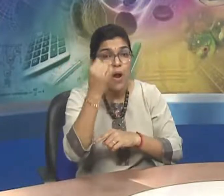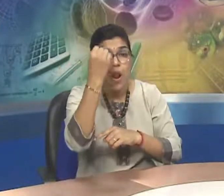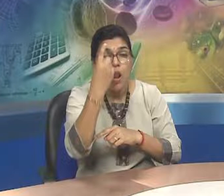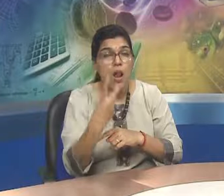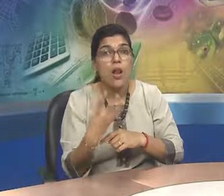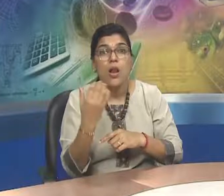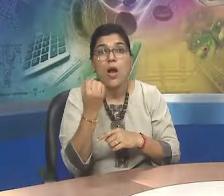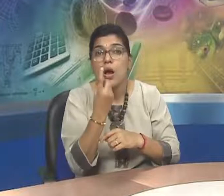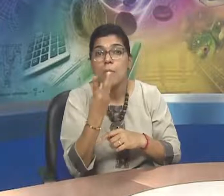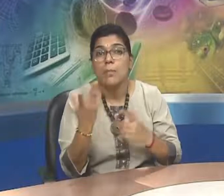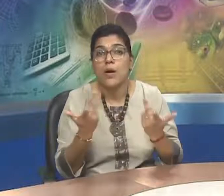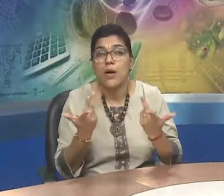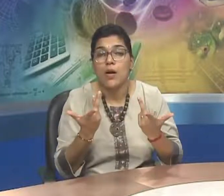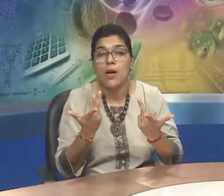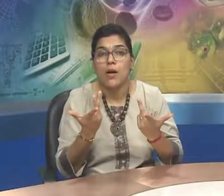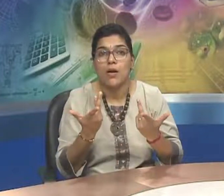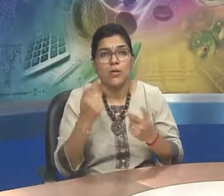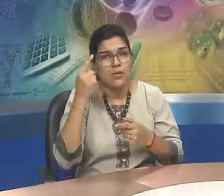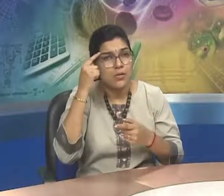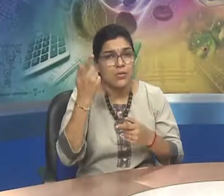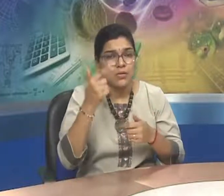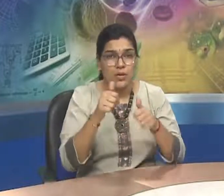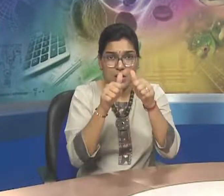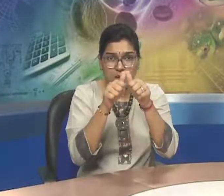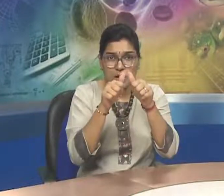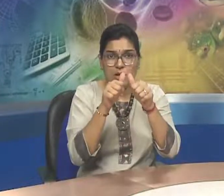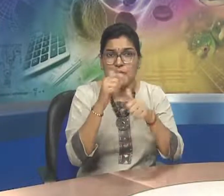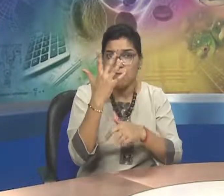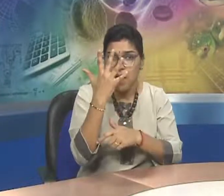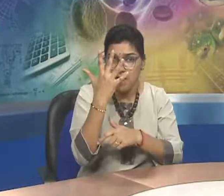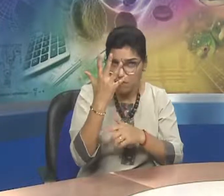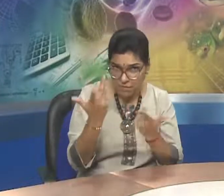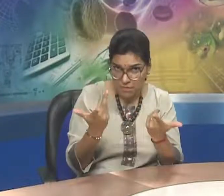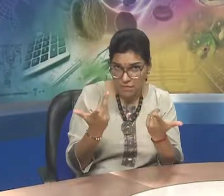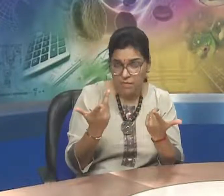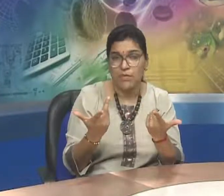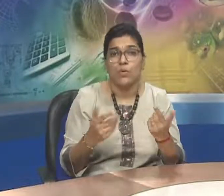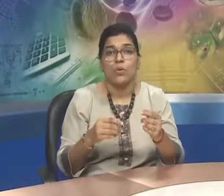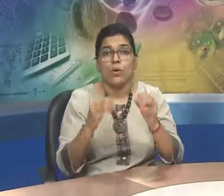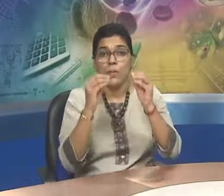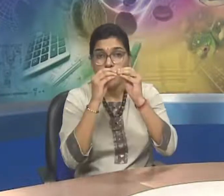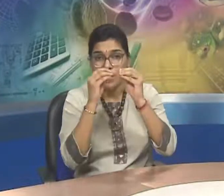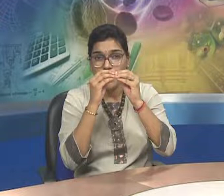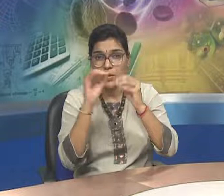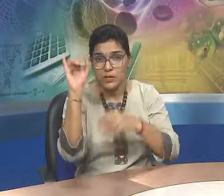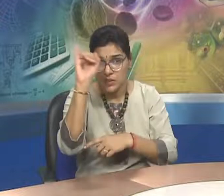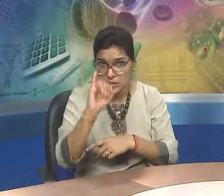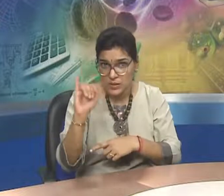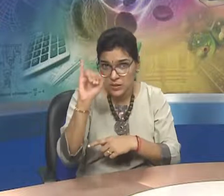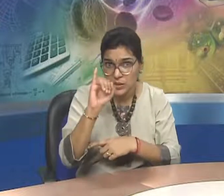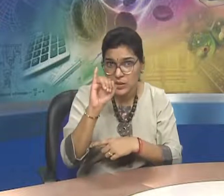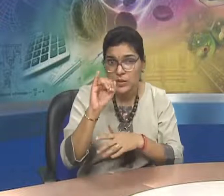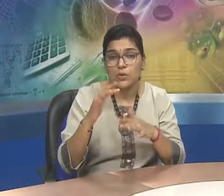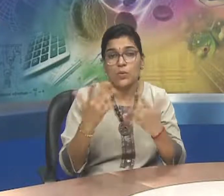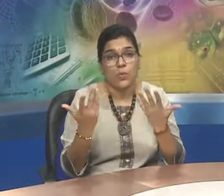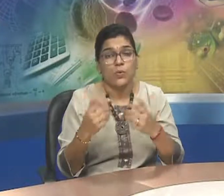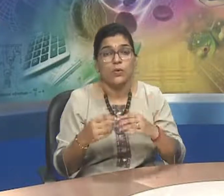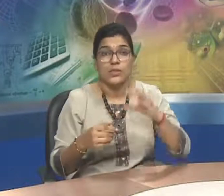The number of freedoms guaranteed under the right to freedom is, you have to choose the right option.